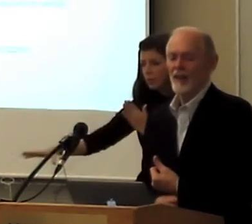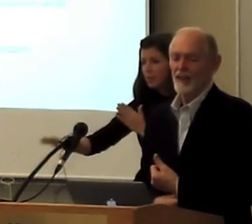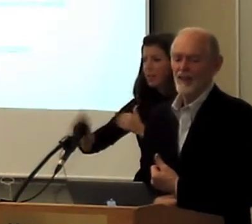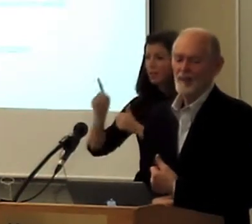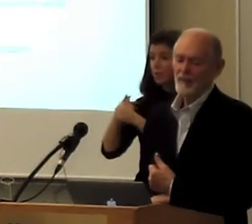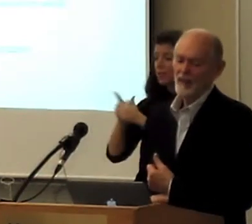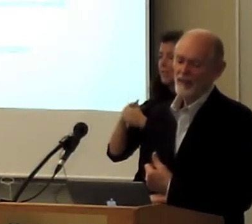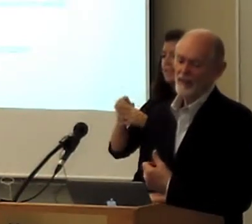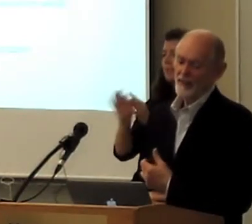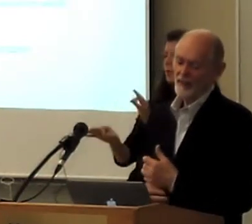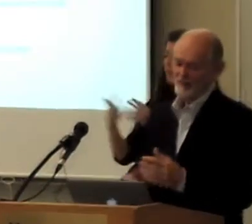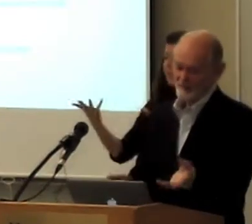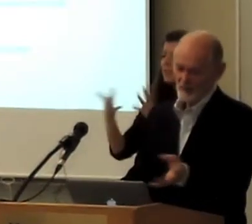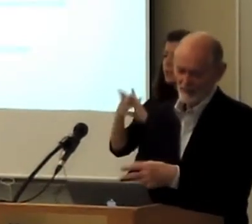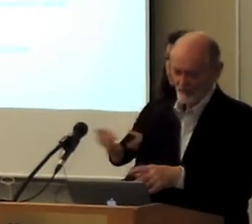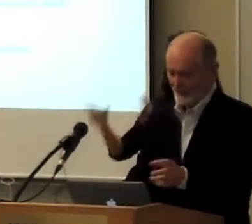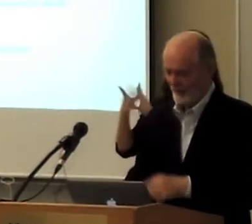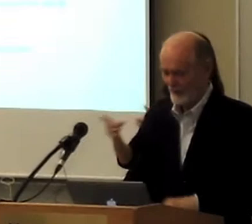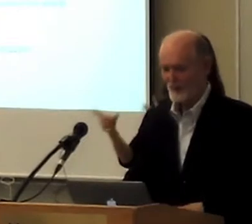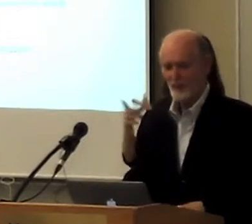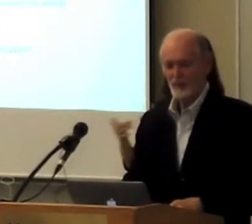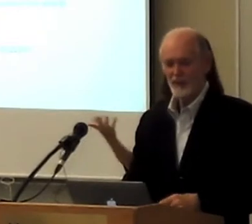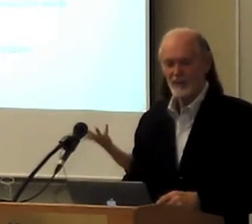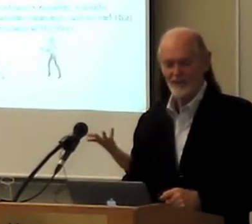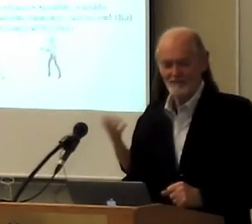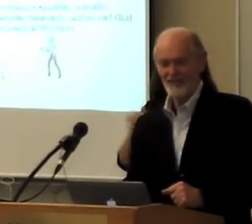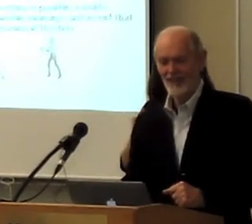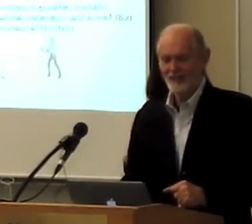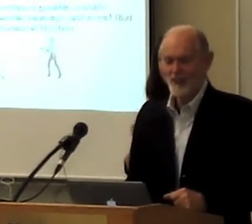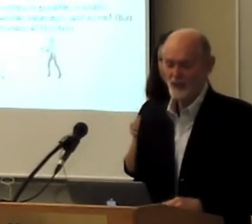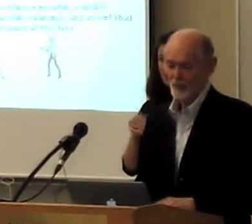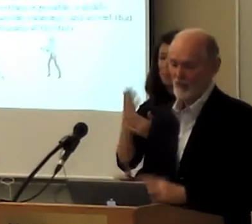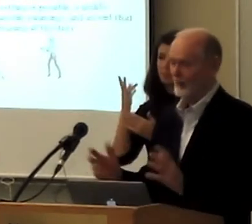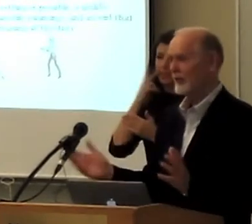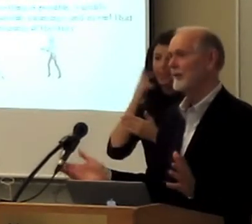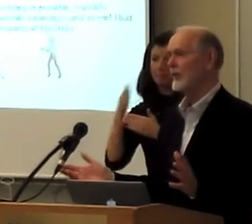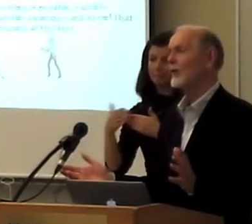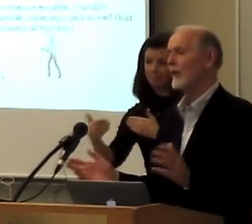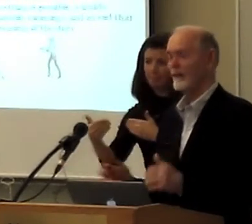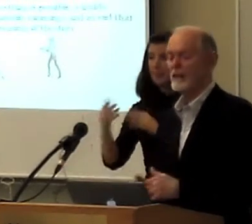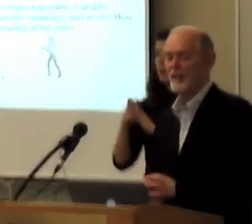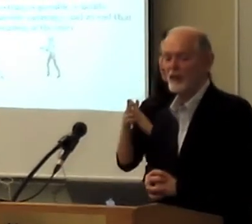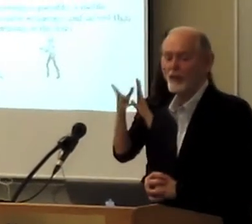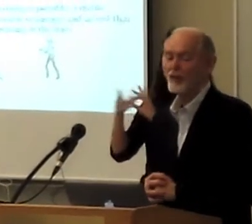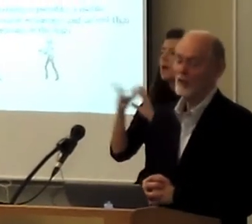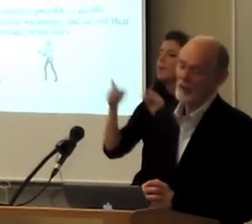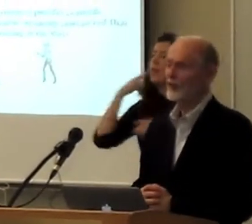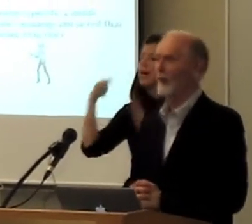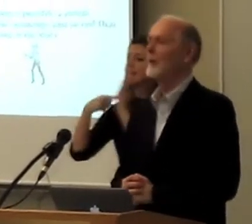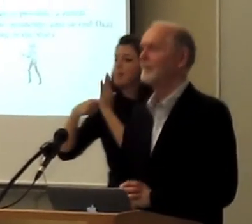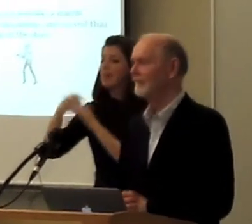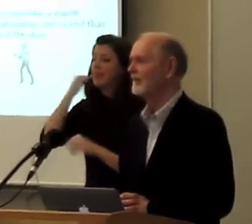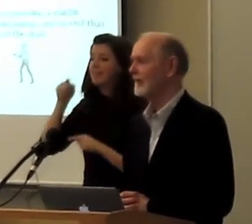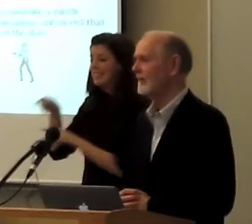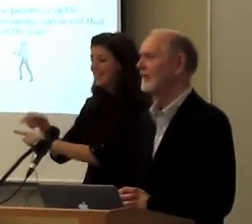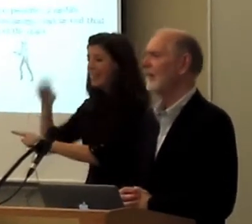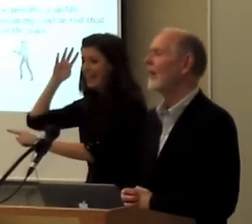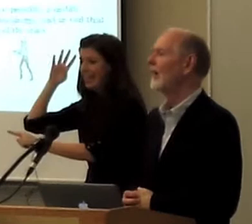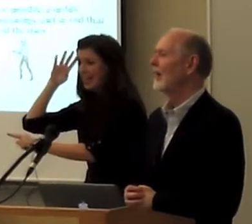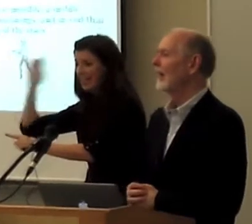story, and then, well, we'll see. So if we start with the story, if I say to you, he shot Tom,